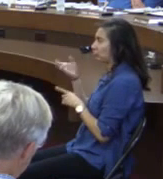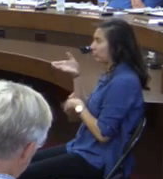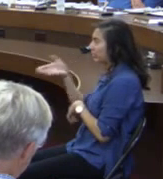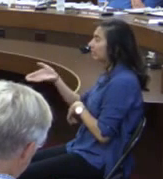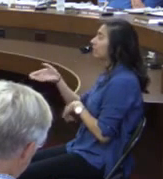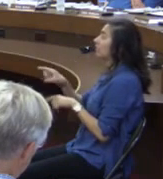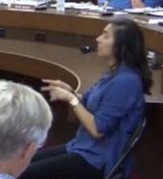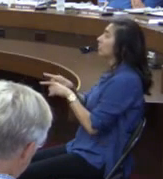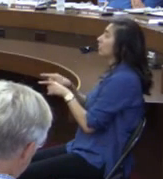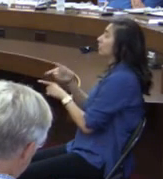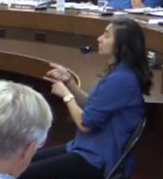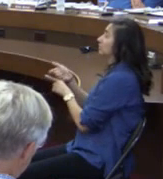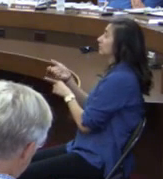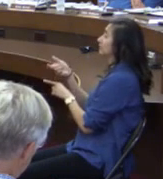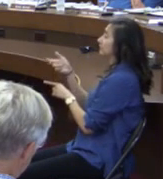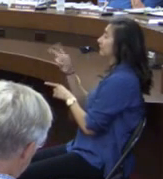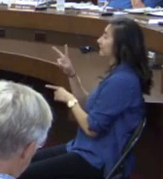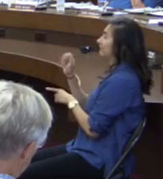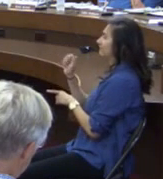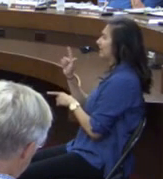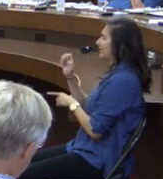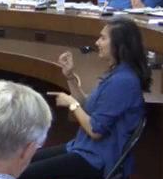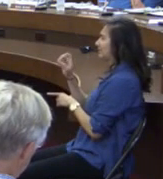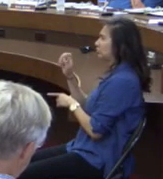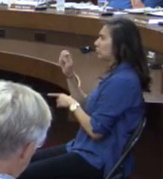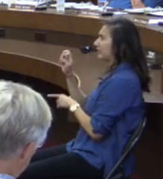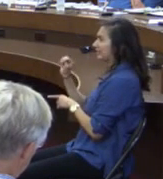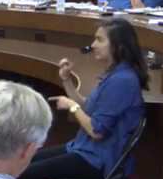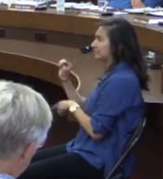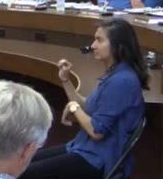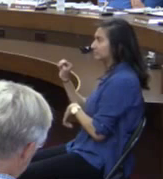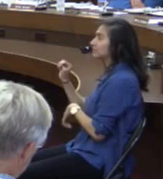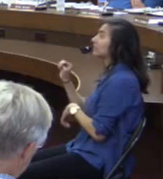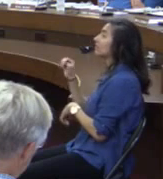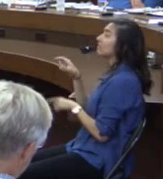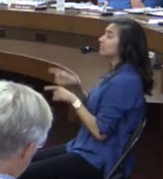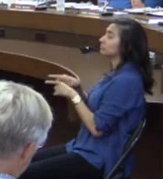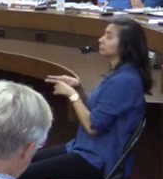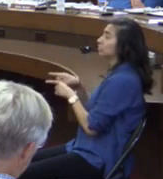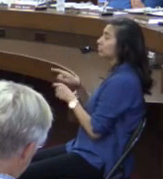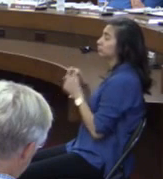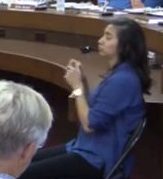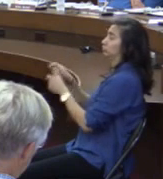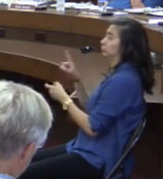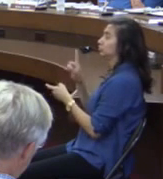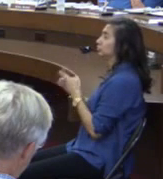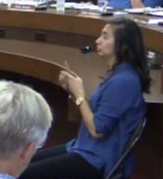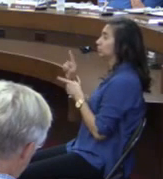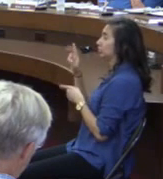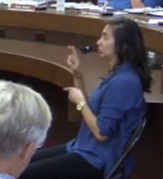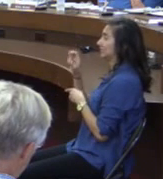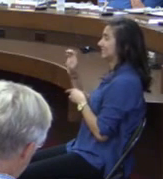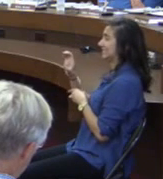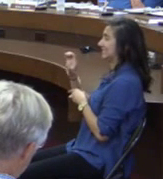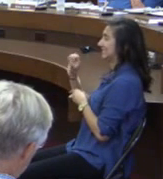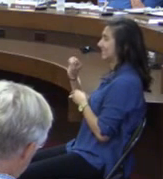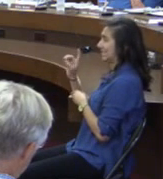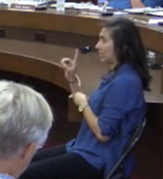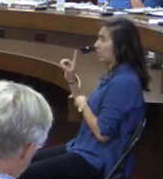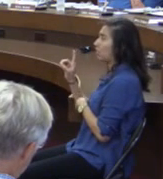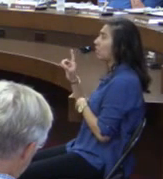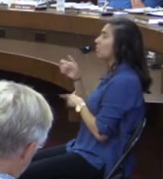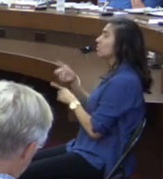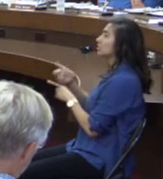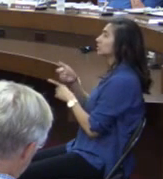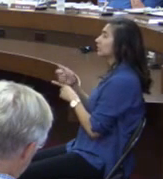and was its valedictorian the year she graduated. She continued her studies at UC San Diego, where she was a